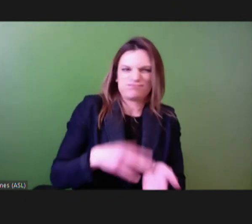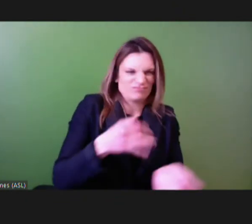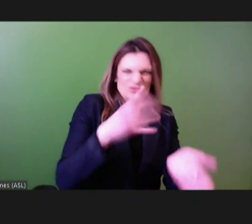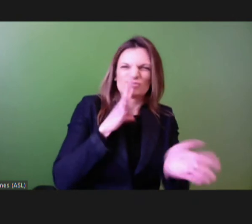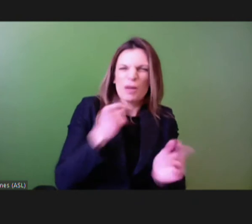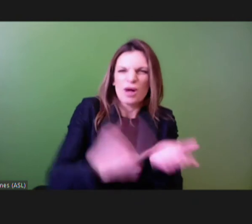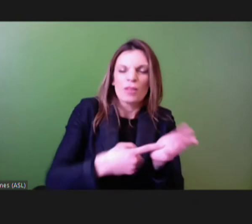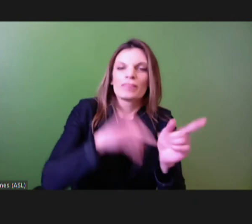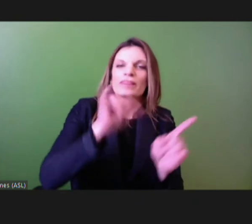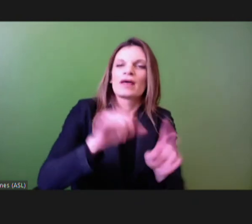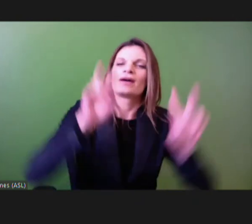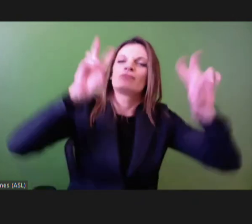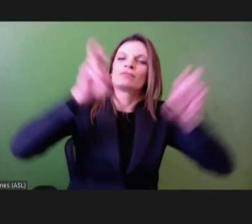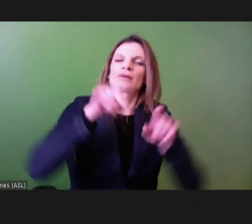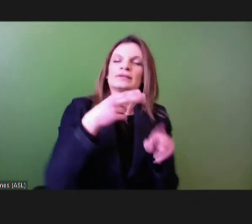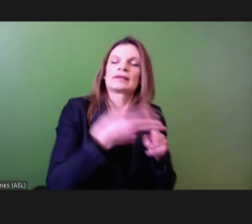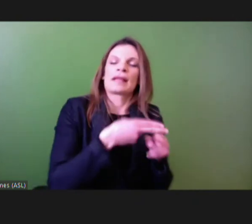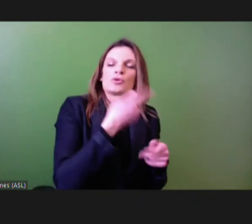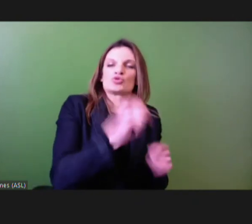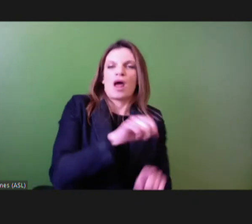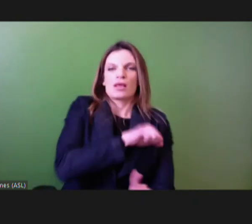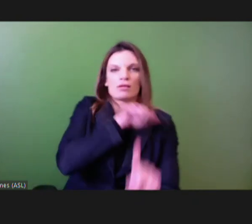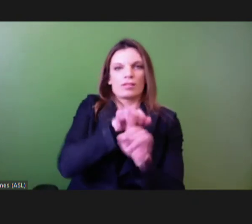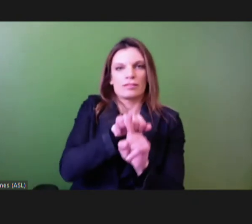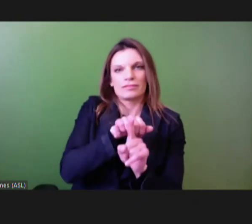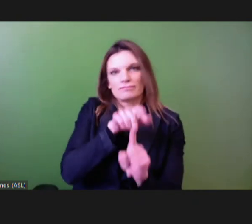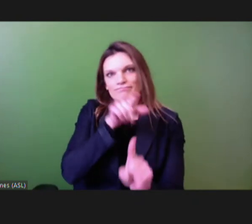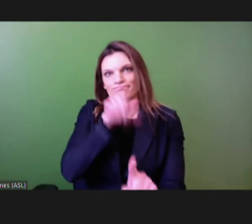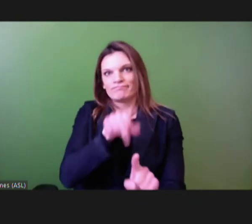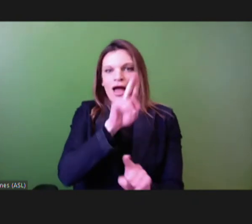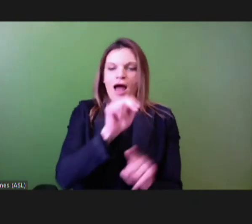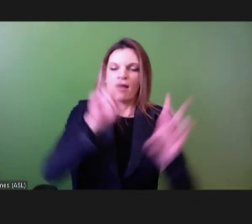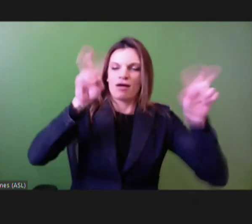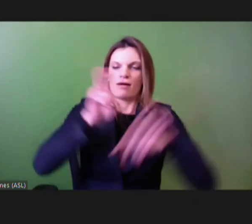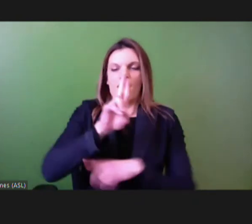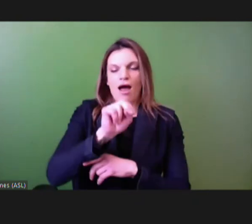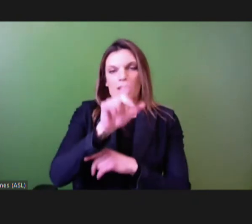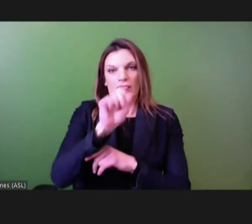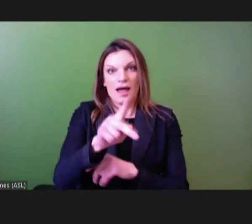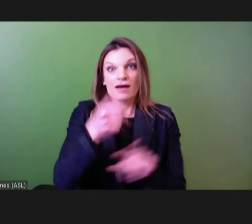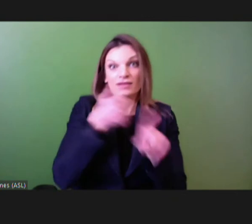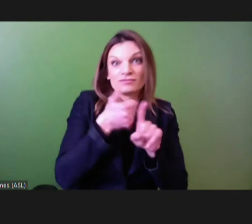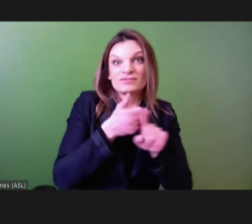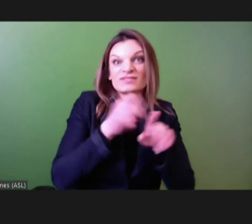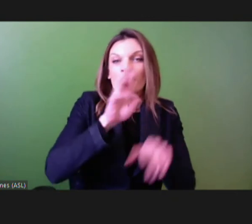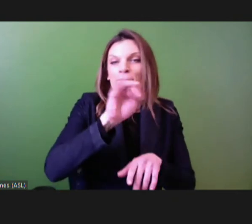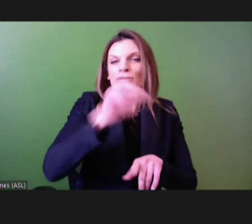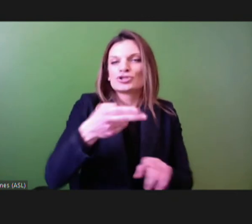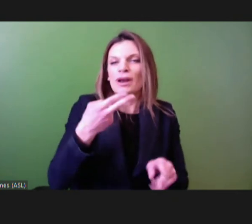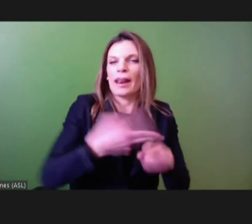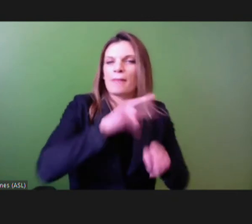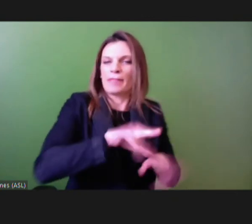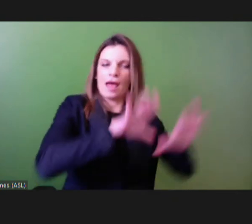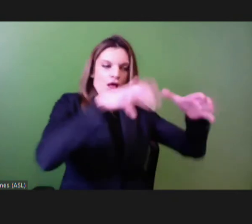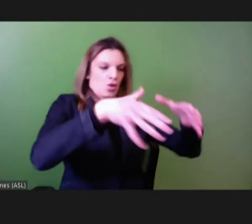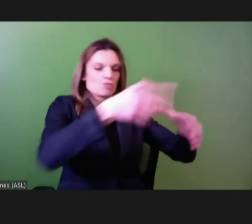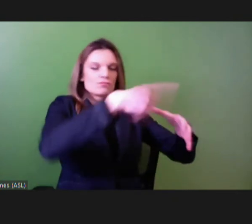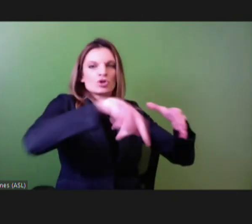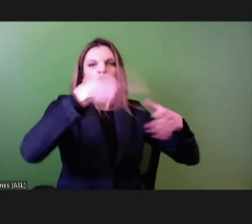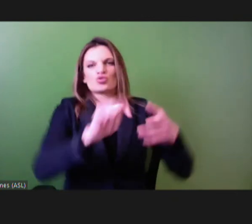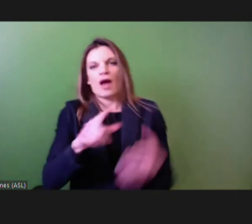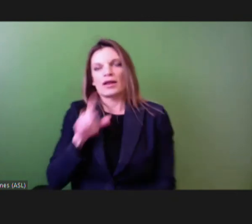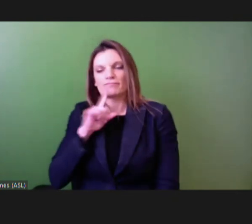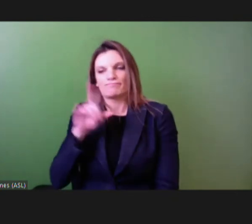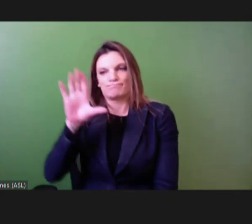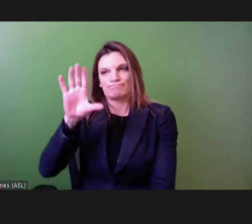powers. Same people. Those 500,000 signatures, they didn't attach 500,000 voter IDs to